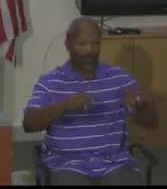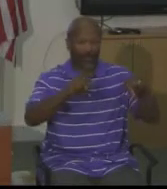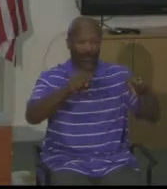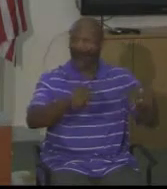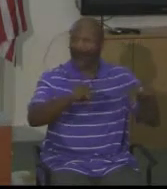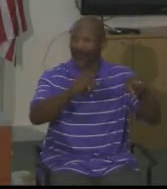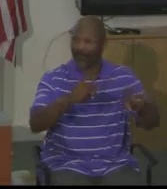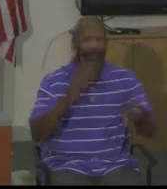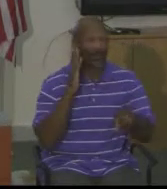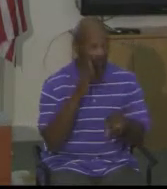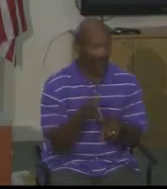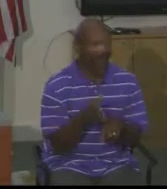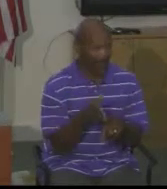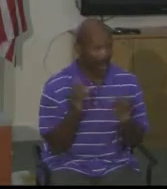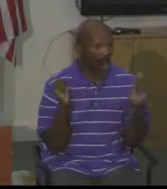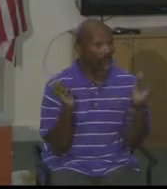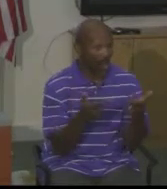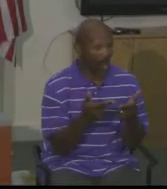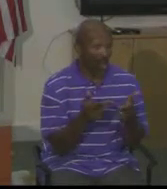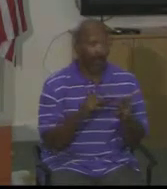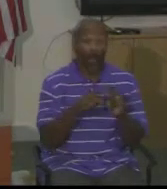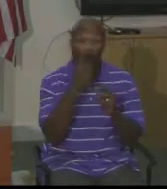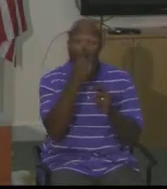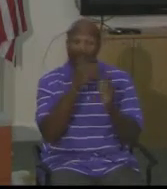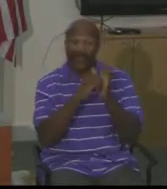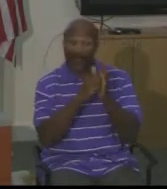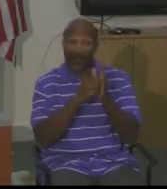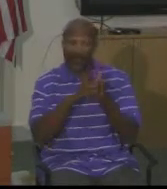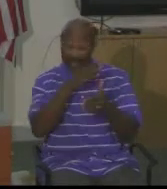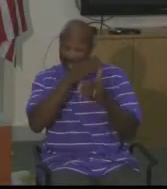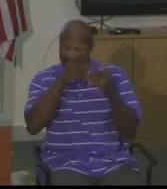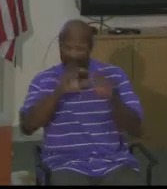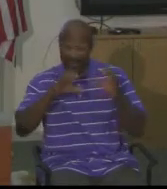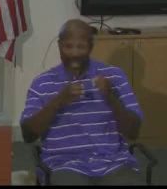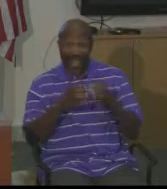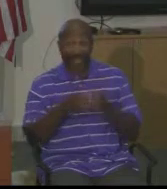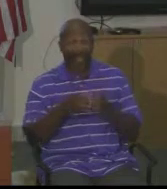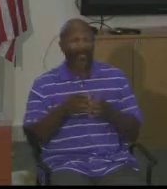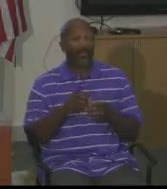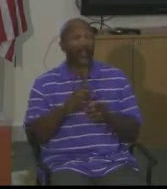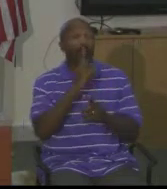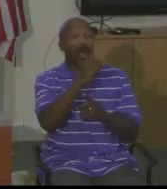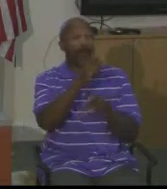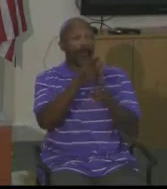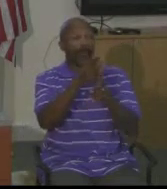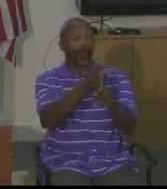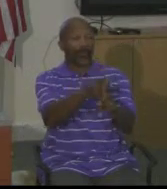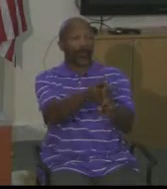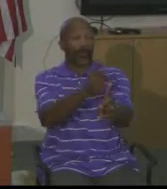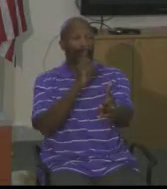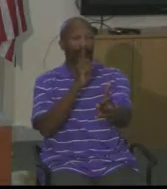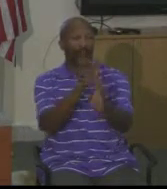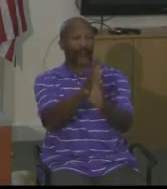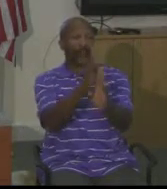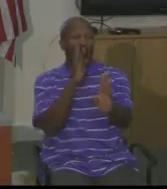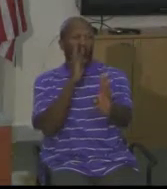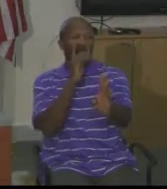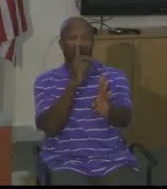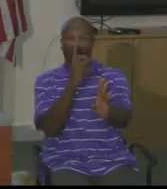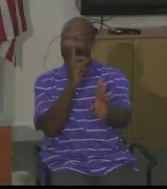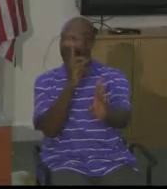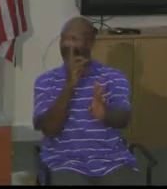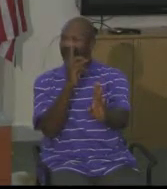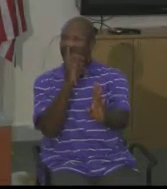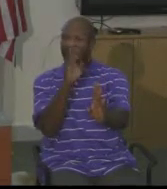There's one example at the very end of tonight's class where it's a serial bus, meaning the bits, there's only